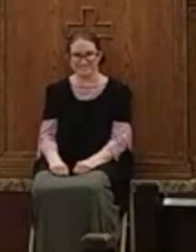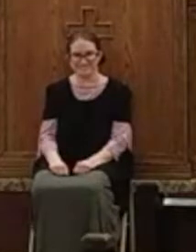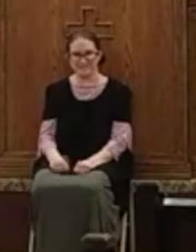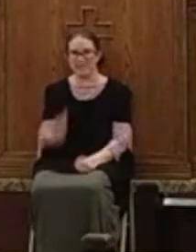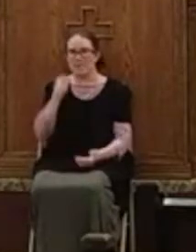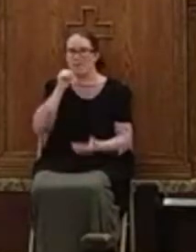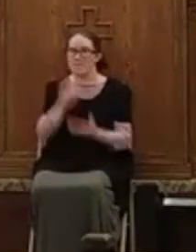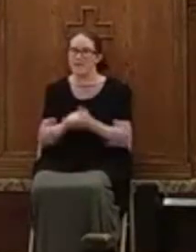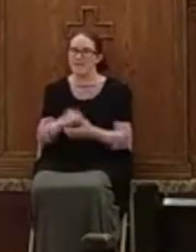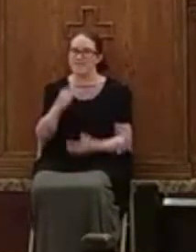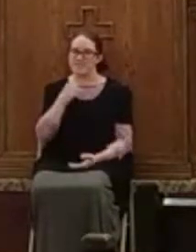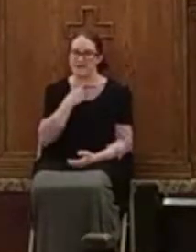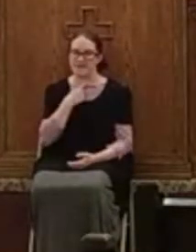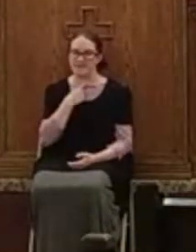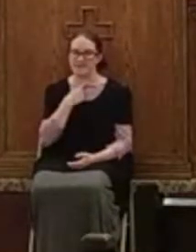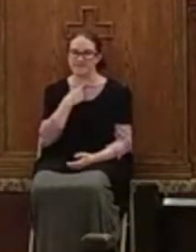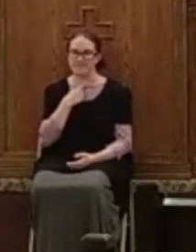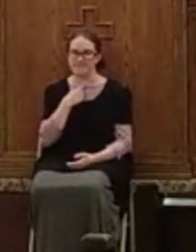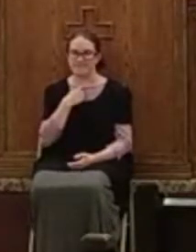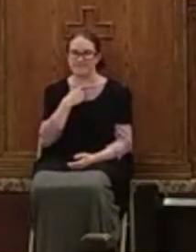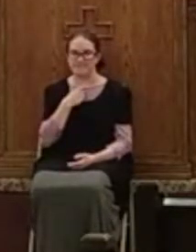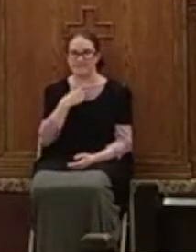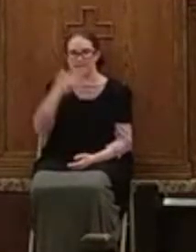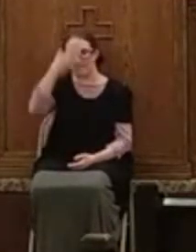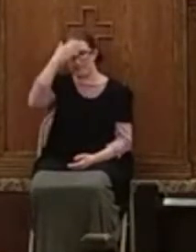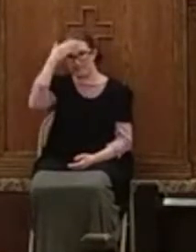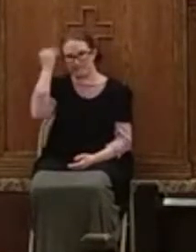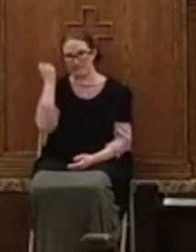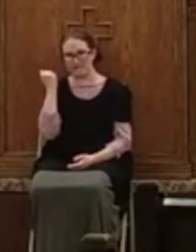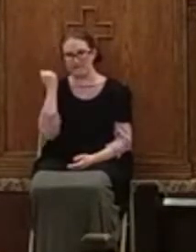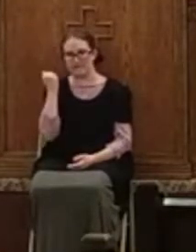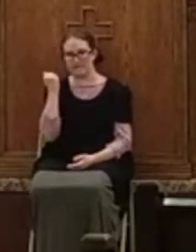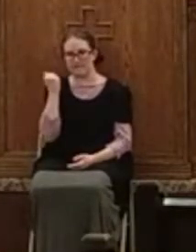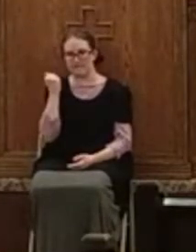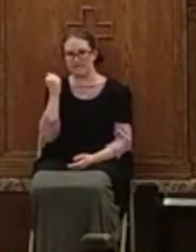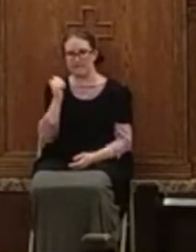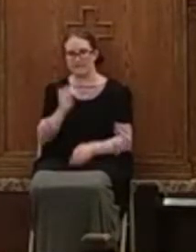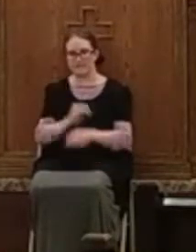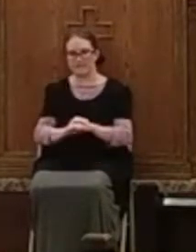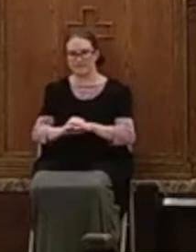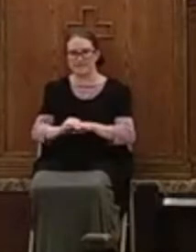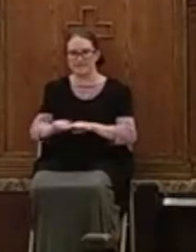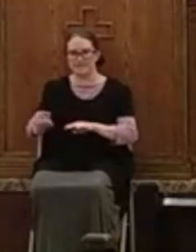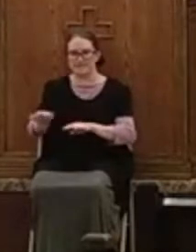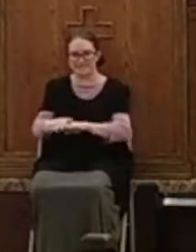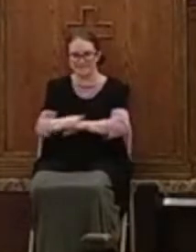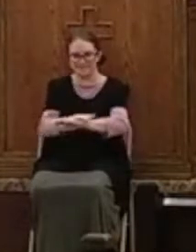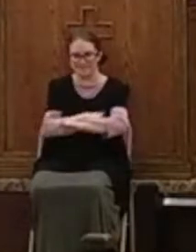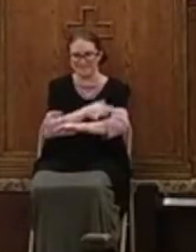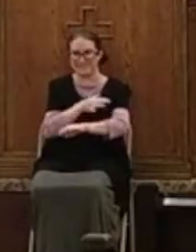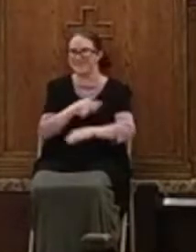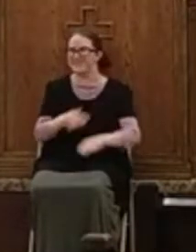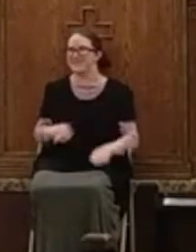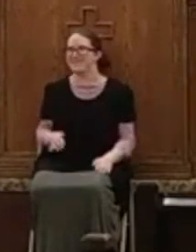wife of mine, she forgets that my car runs this way and she wants to rub it that way.